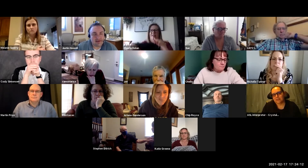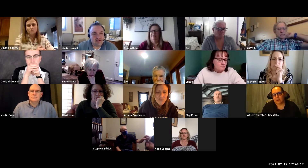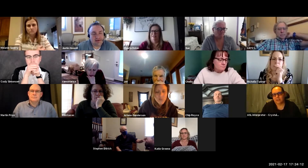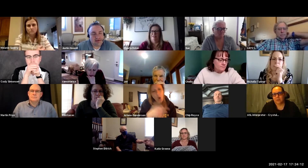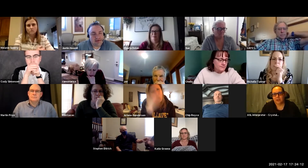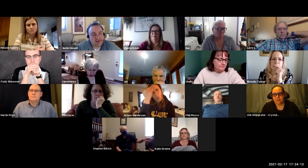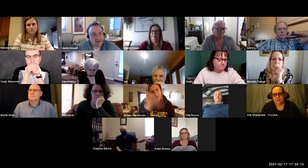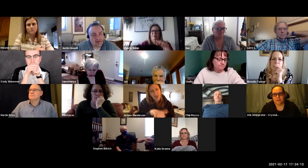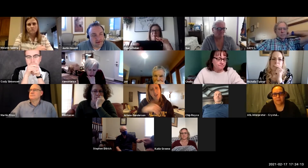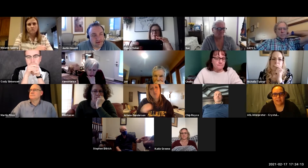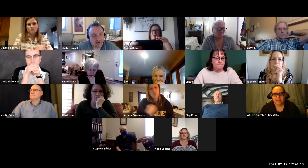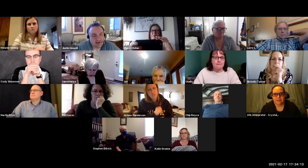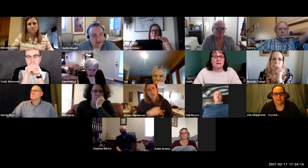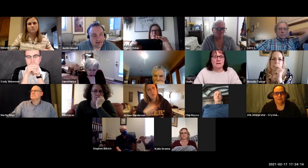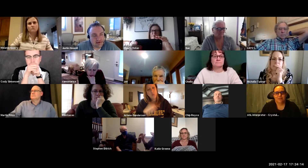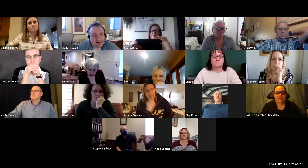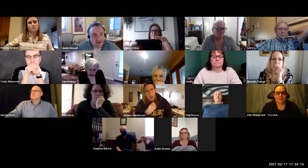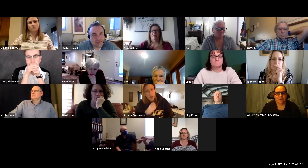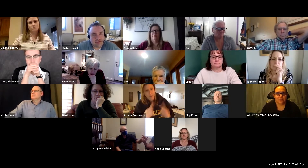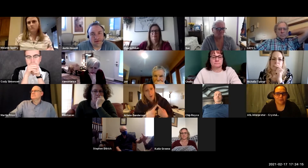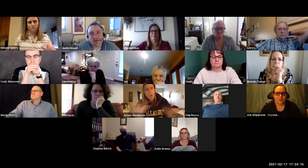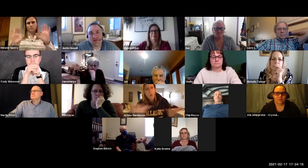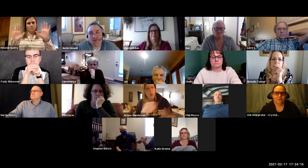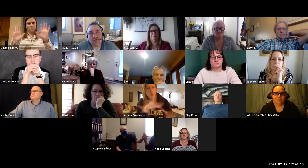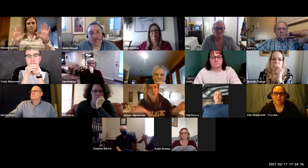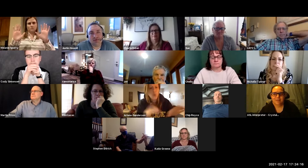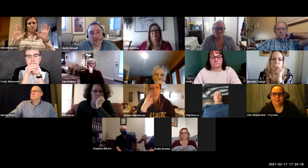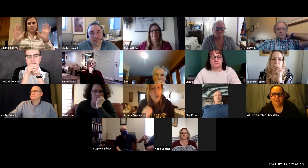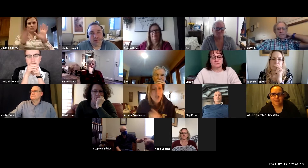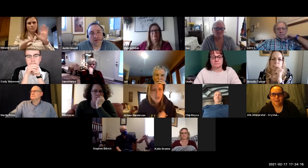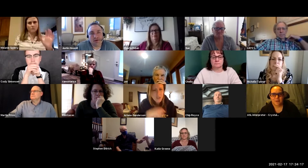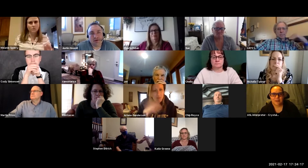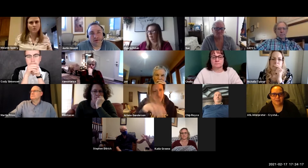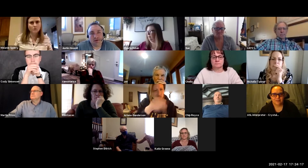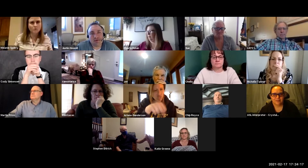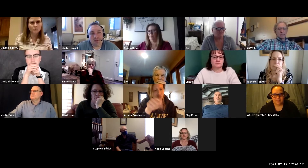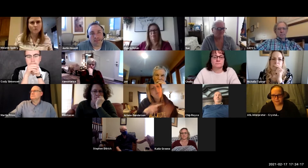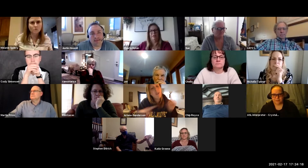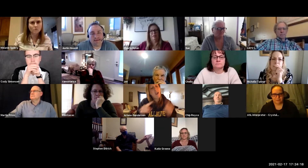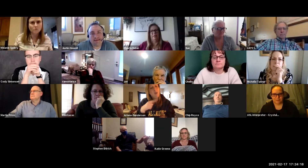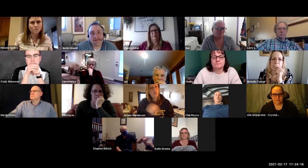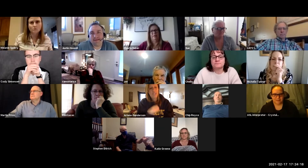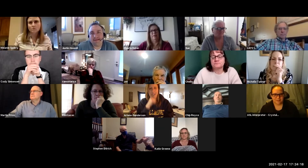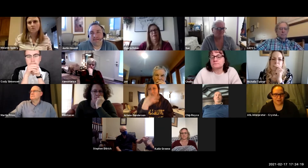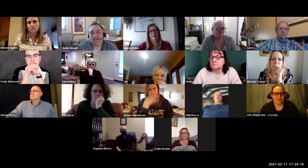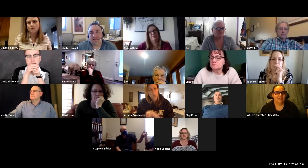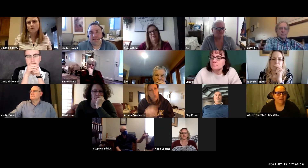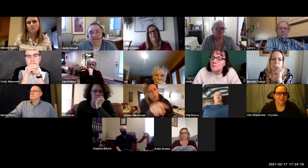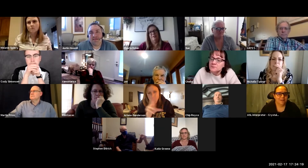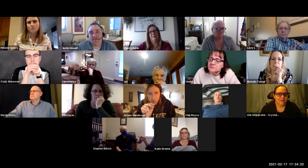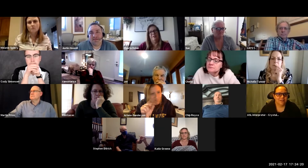just our time here is very limited. So you know that we